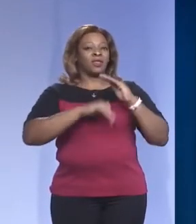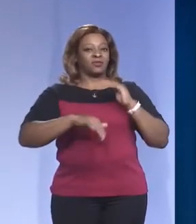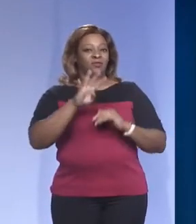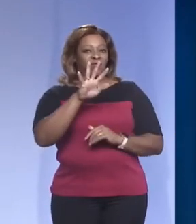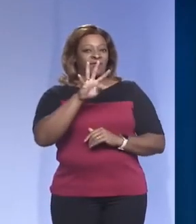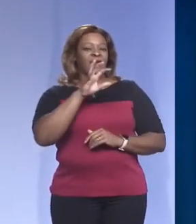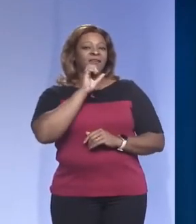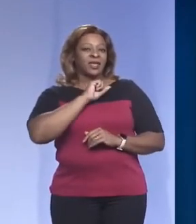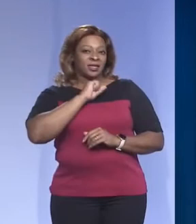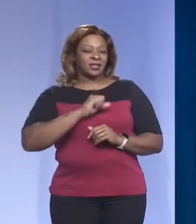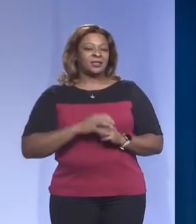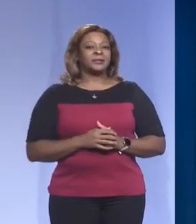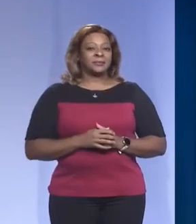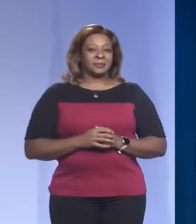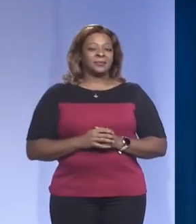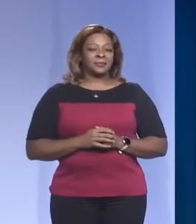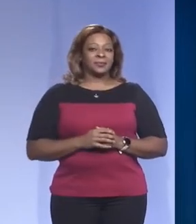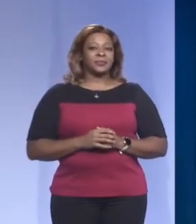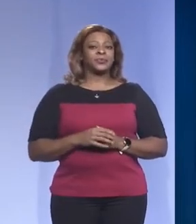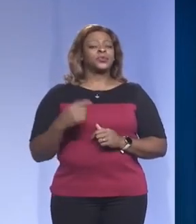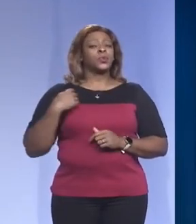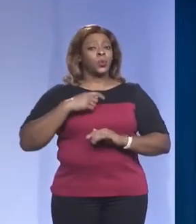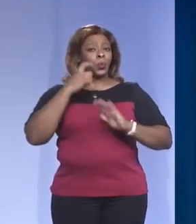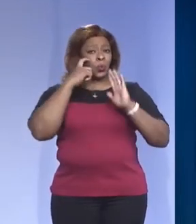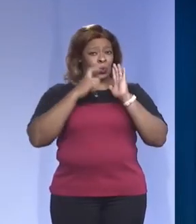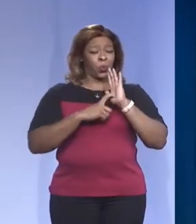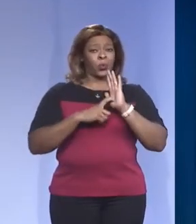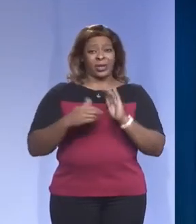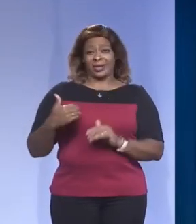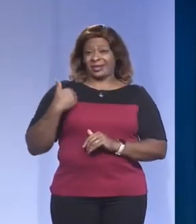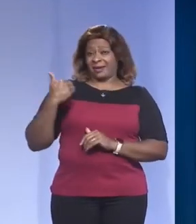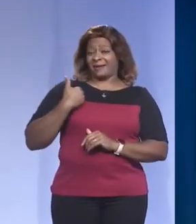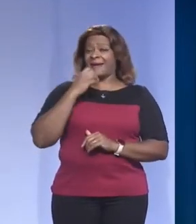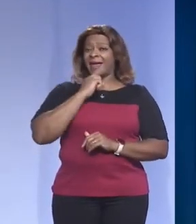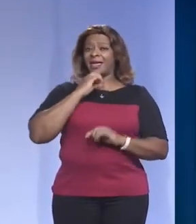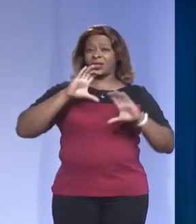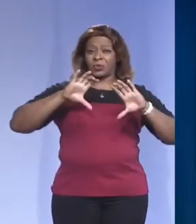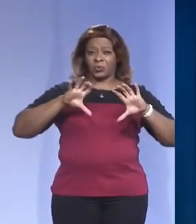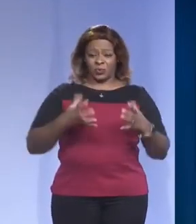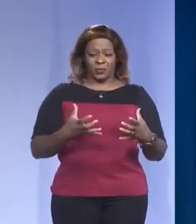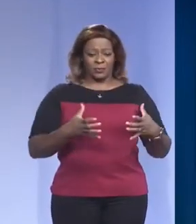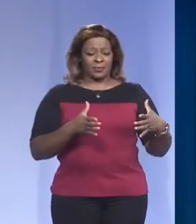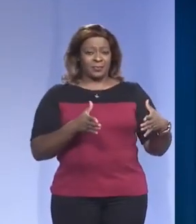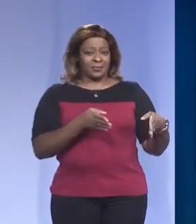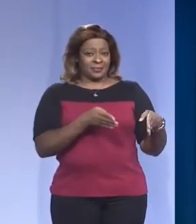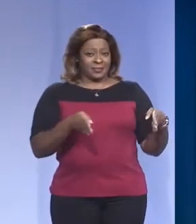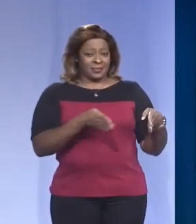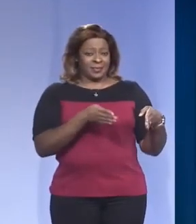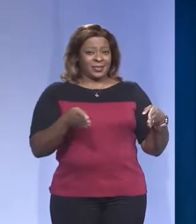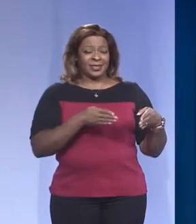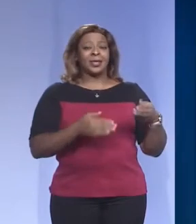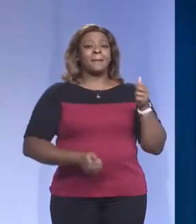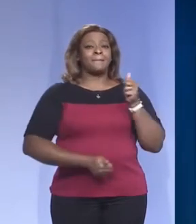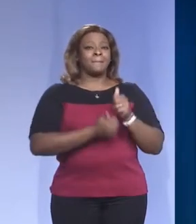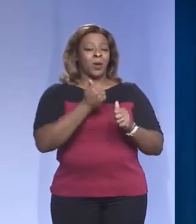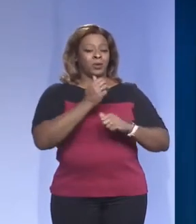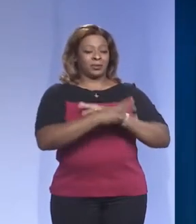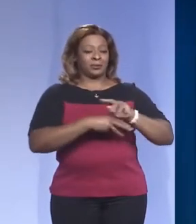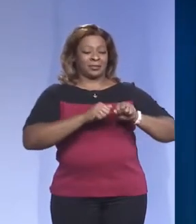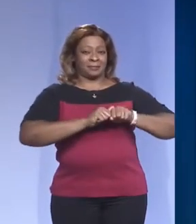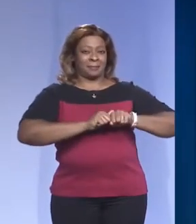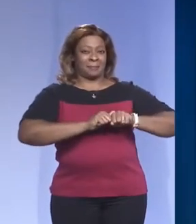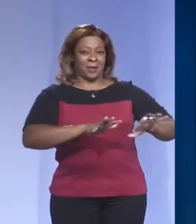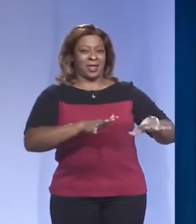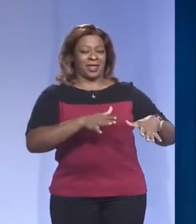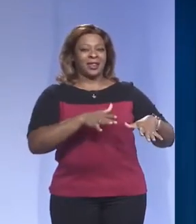old. So we do see that the younger age groups are where the epidemic is most active in